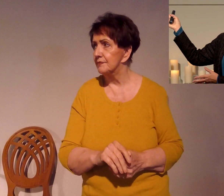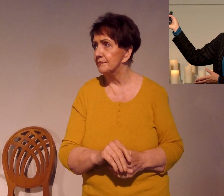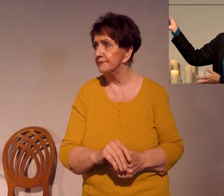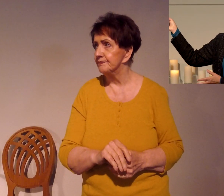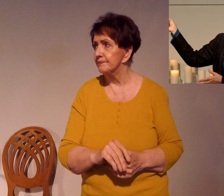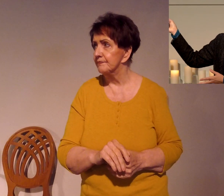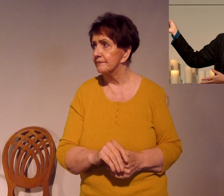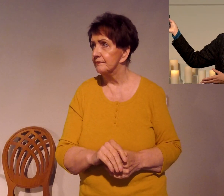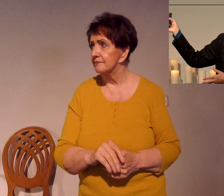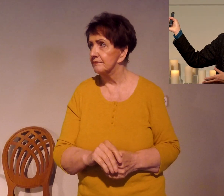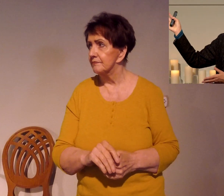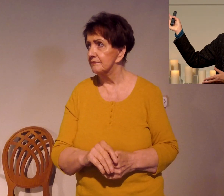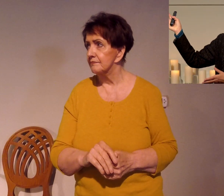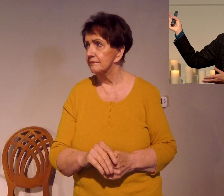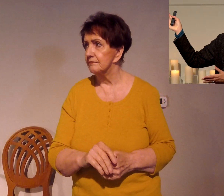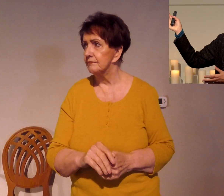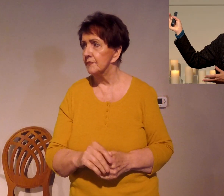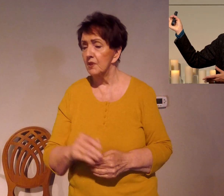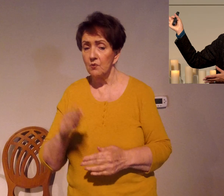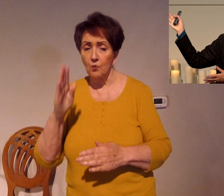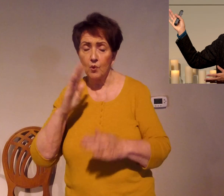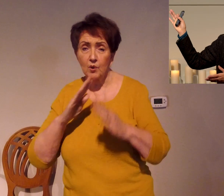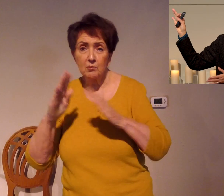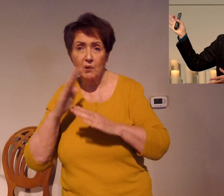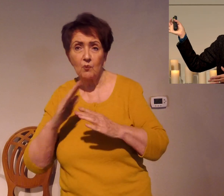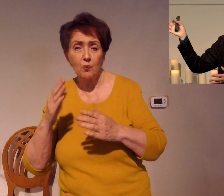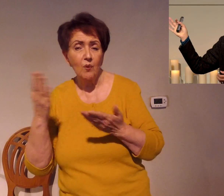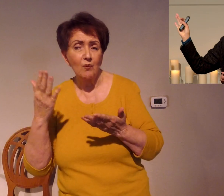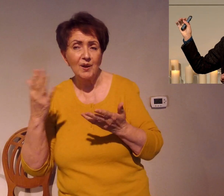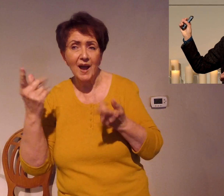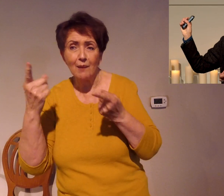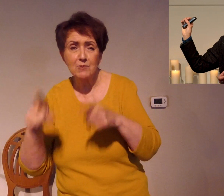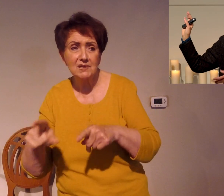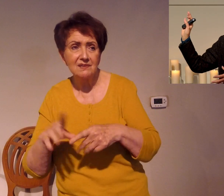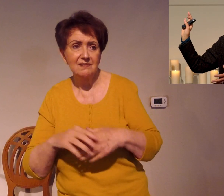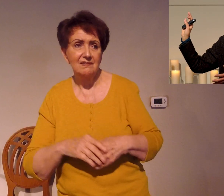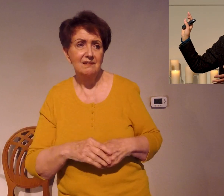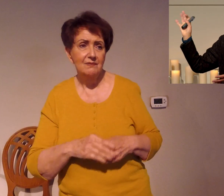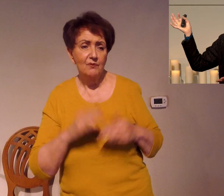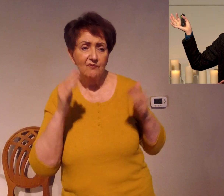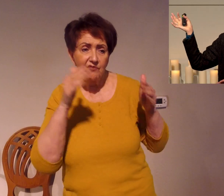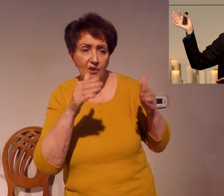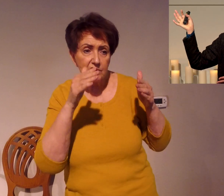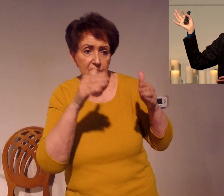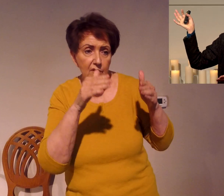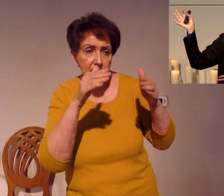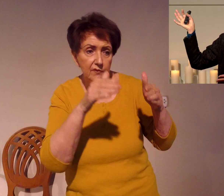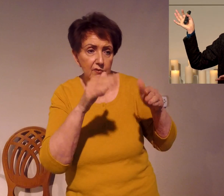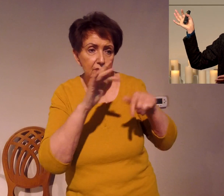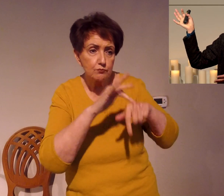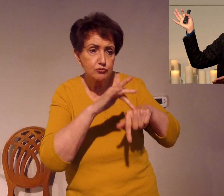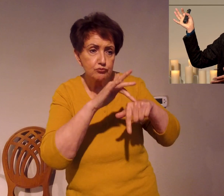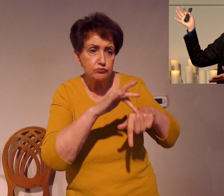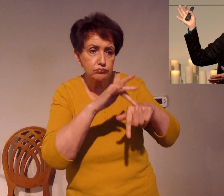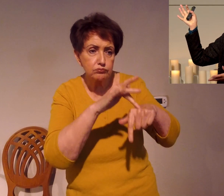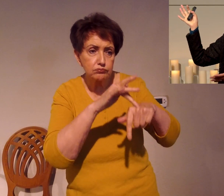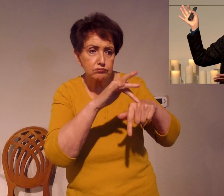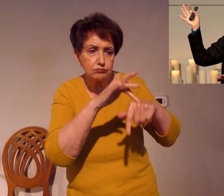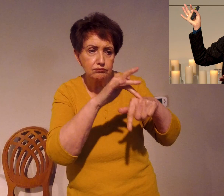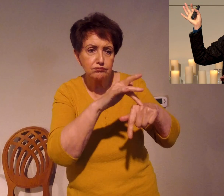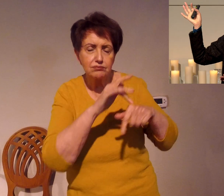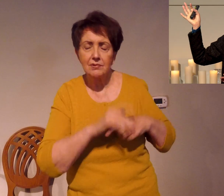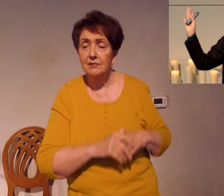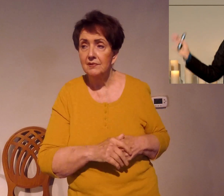Then we can worry about what will happen to it. We can spend all of our time focusing on it. That's not necessarily a bad thing, focusing on